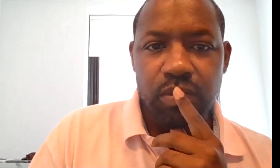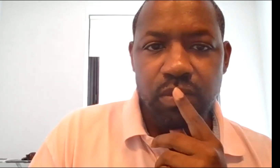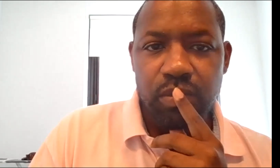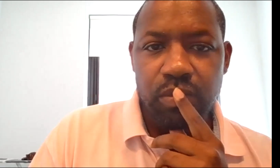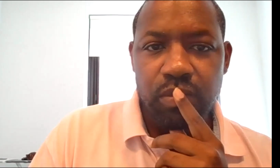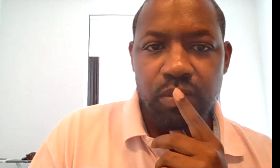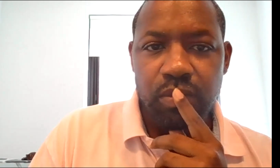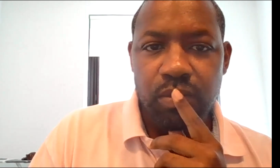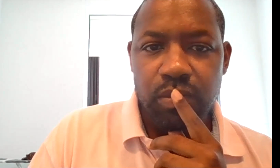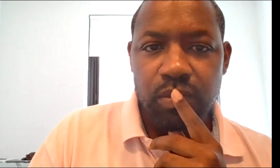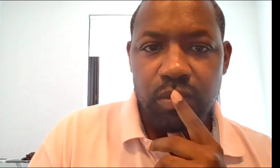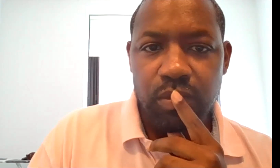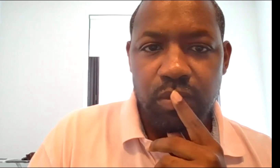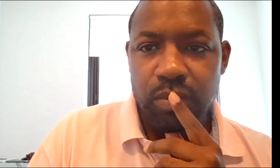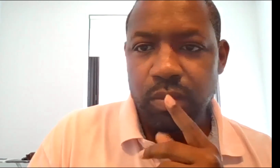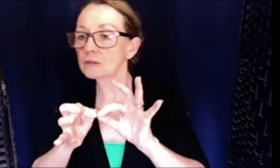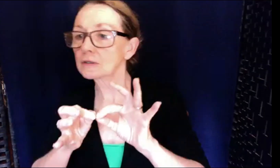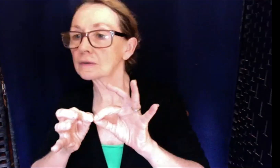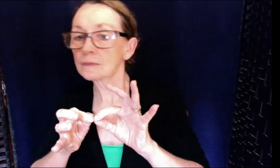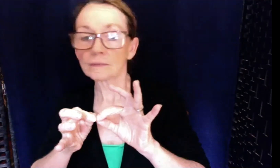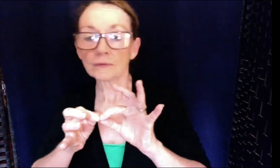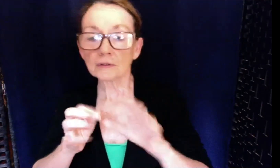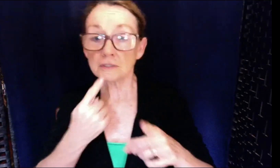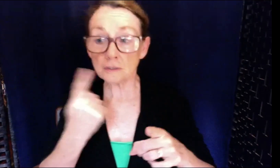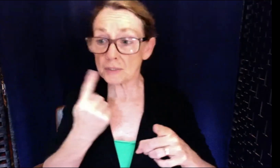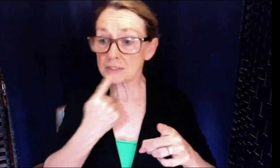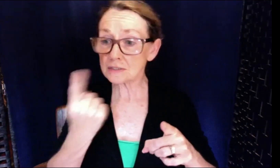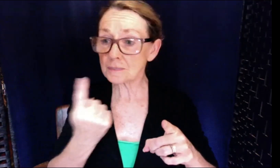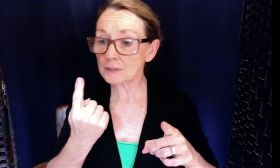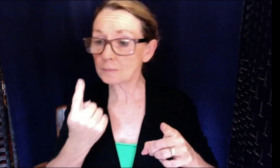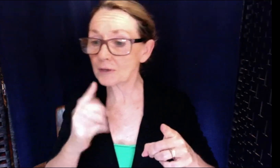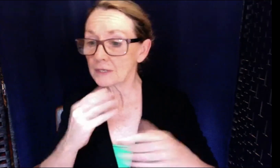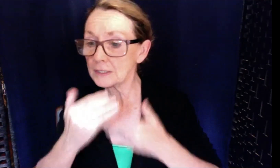Oh, we need to get the interpreter. Did somebody say something? Bethany?